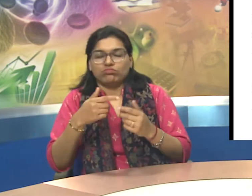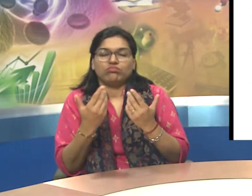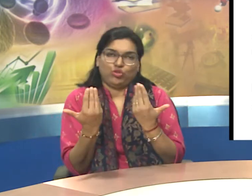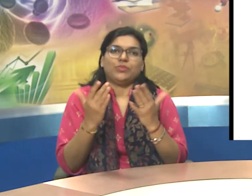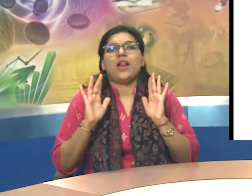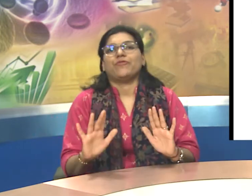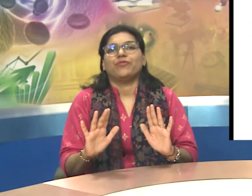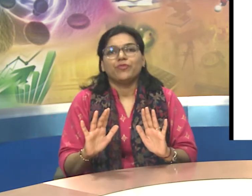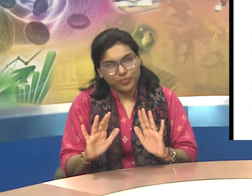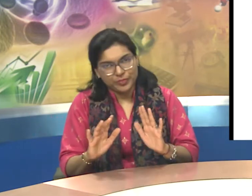used for